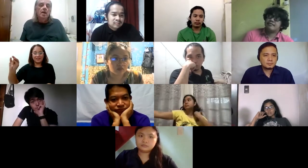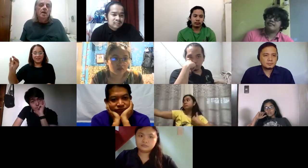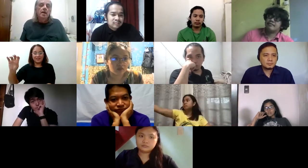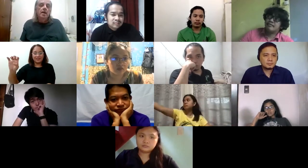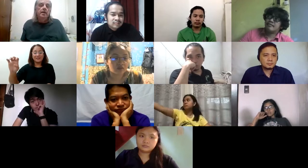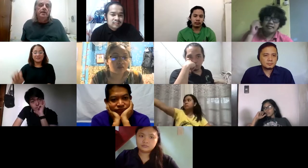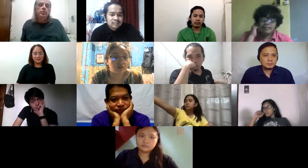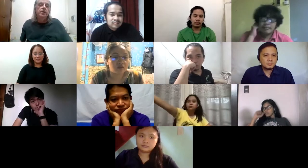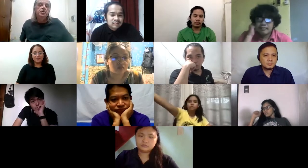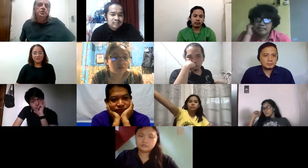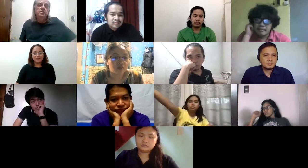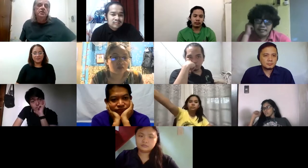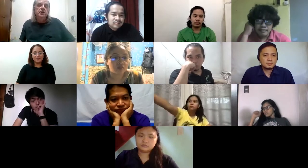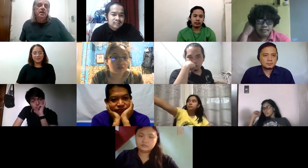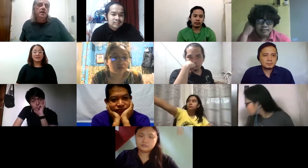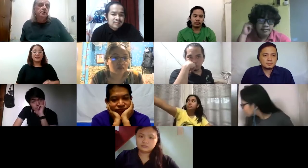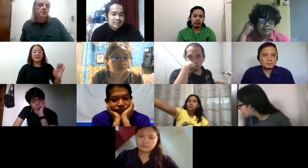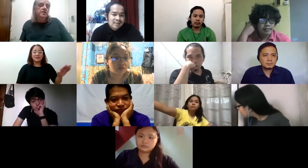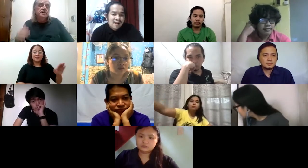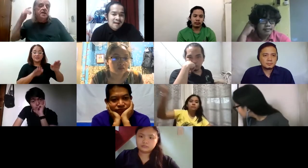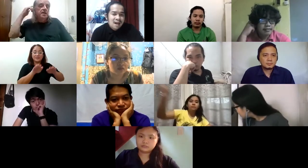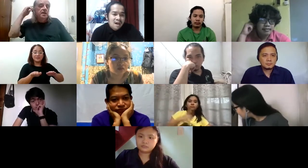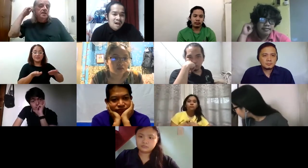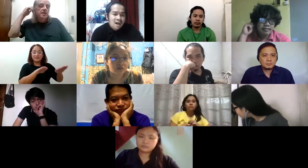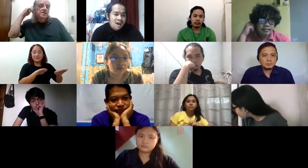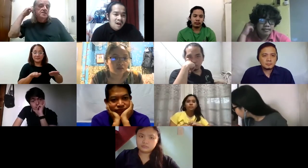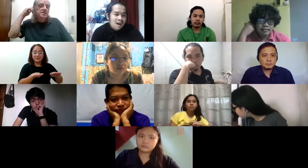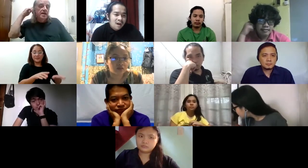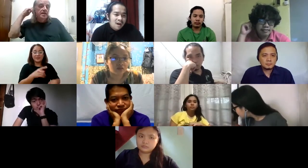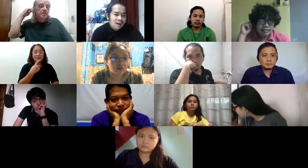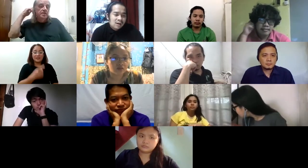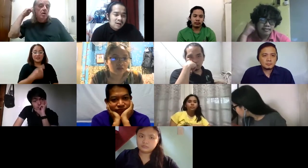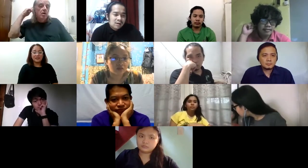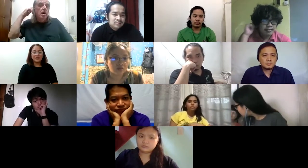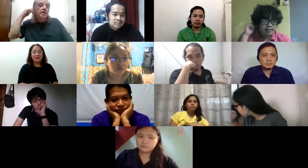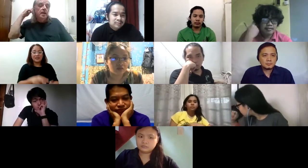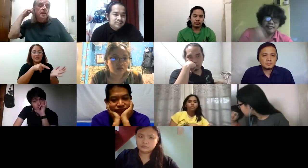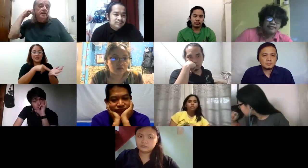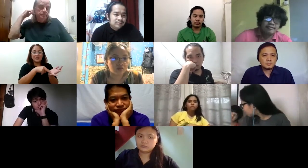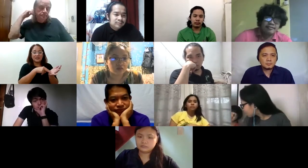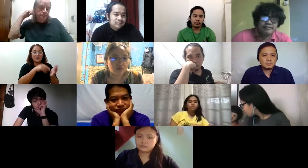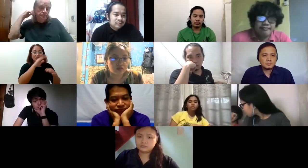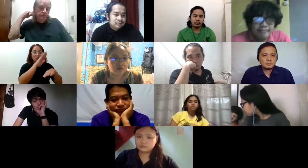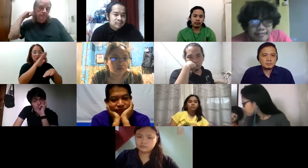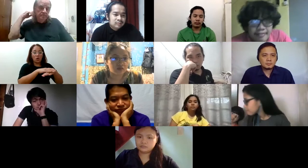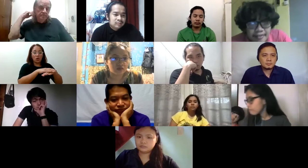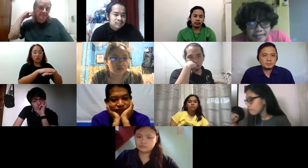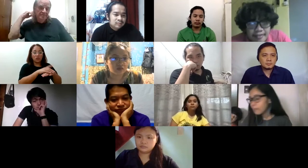And in British English, they say stand on line.